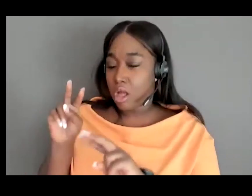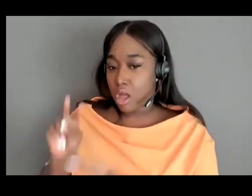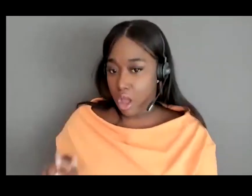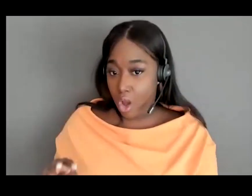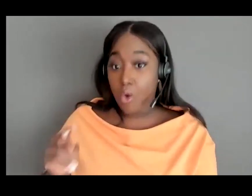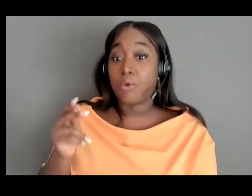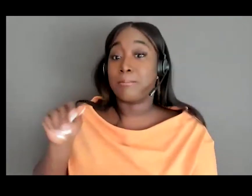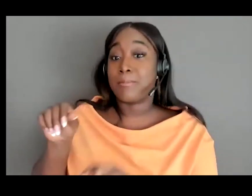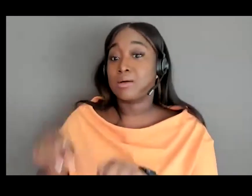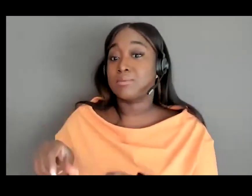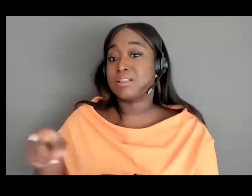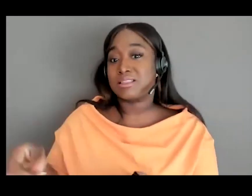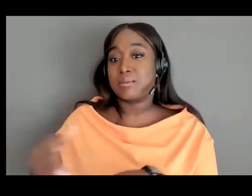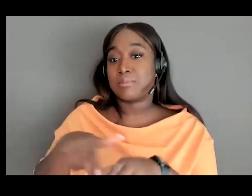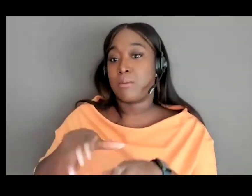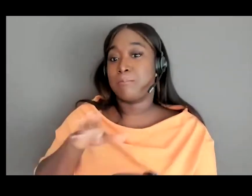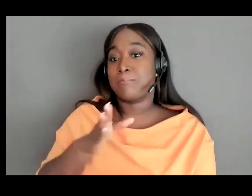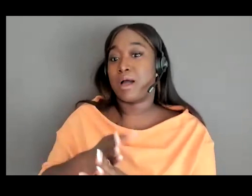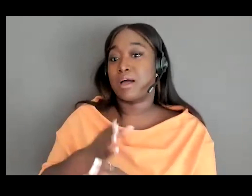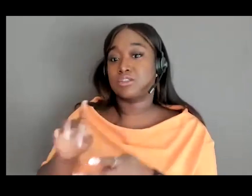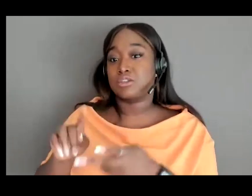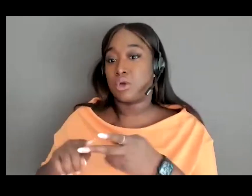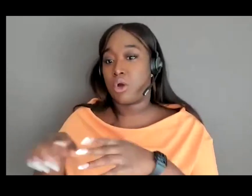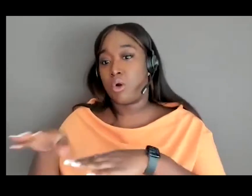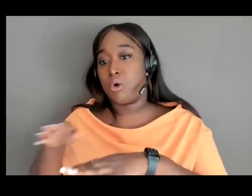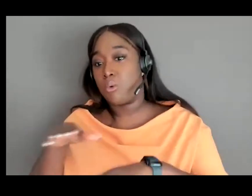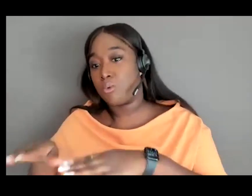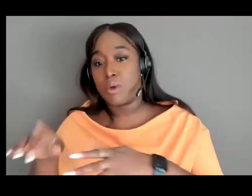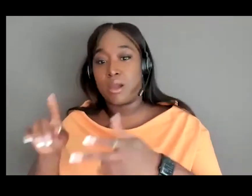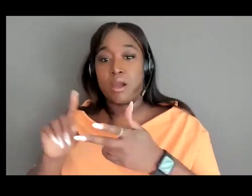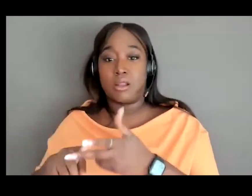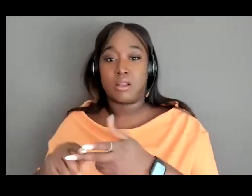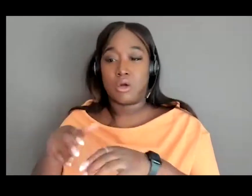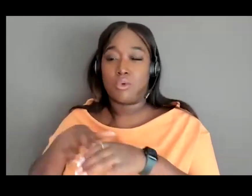riding a bike. Does that answer your question?